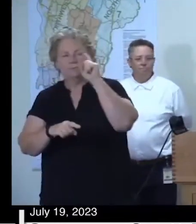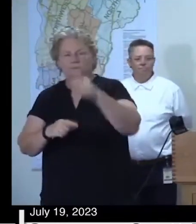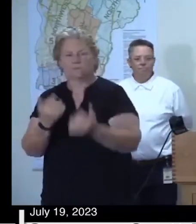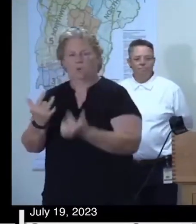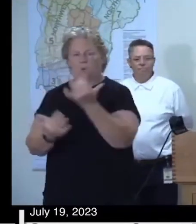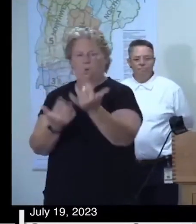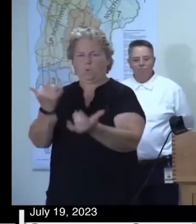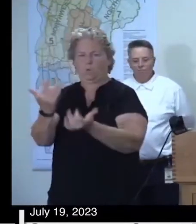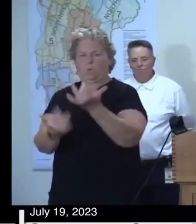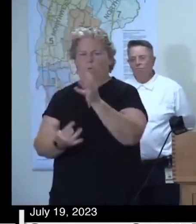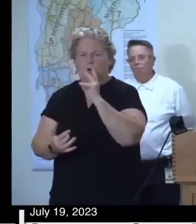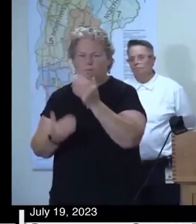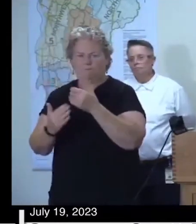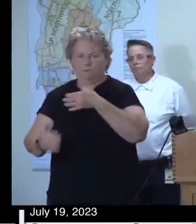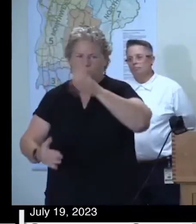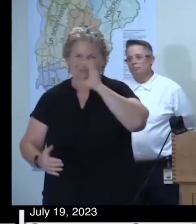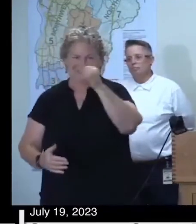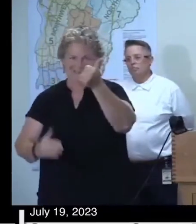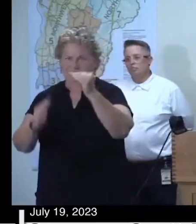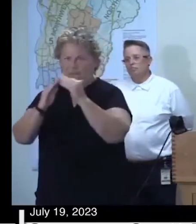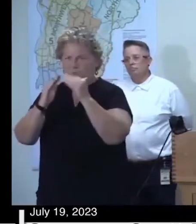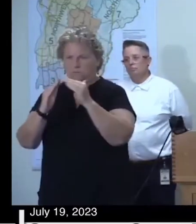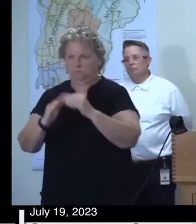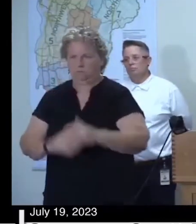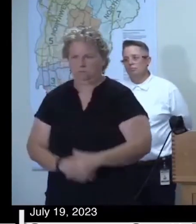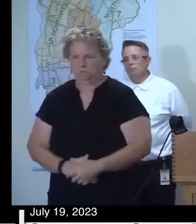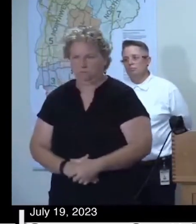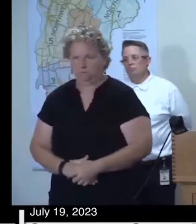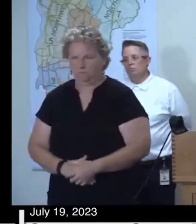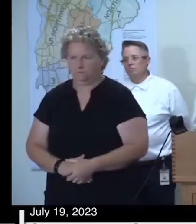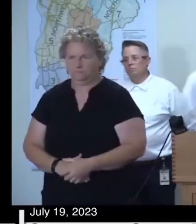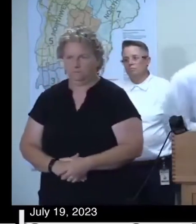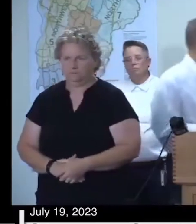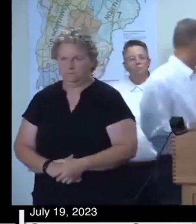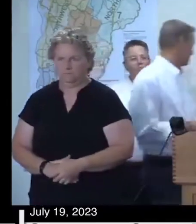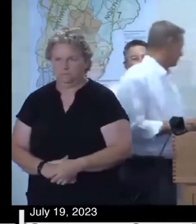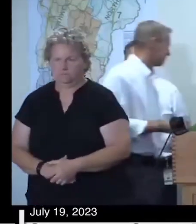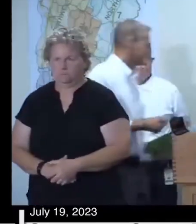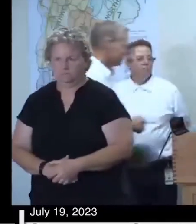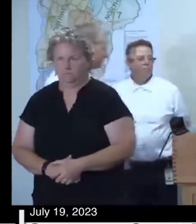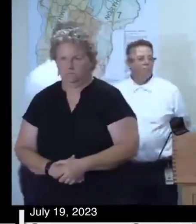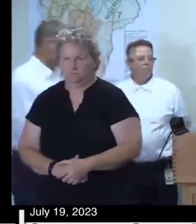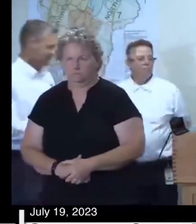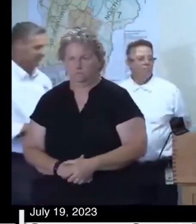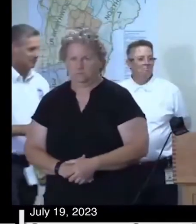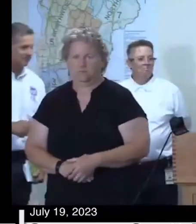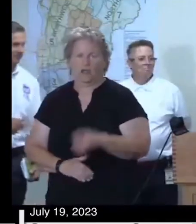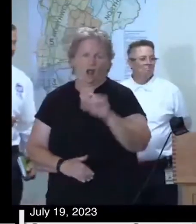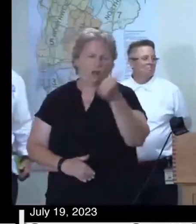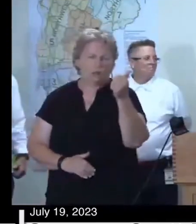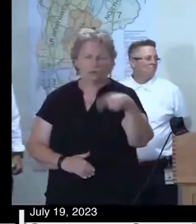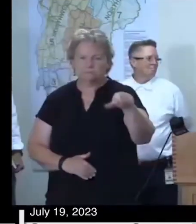ma'am. Up, so one. One on do not drink. Thank you, ma'am.